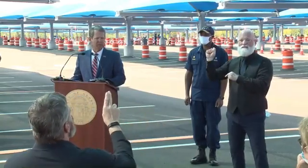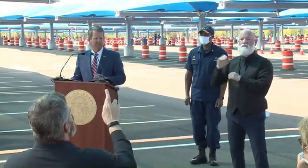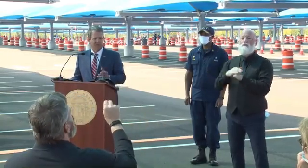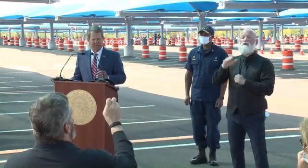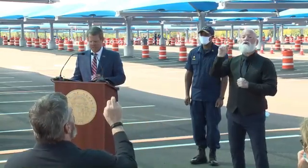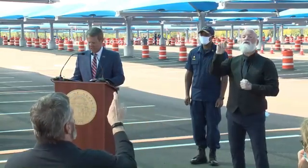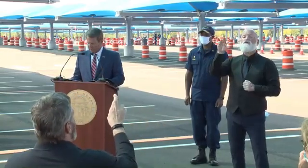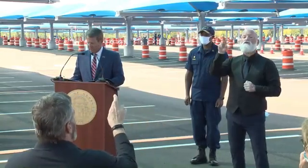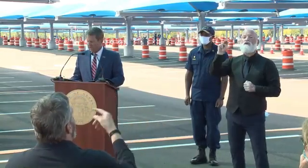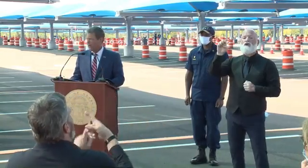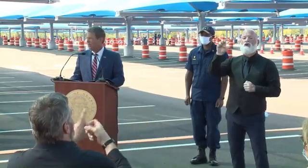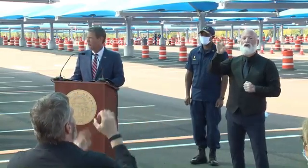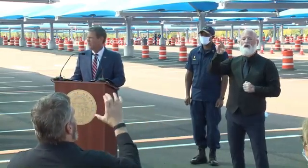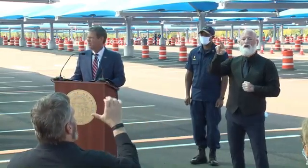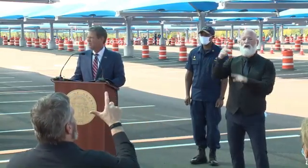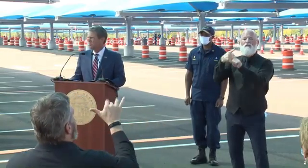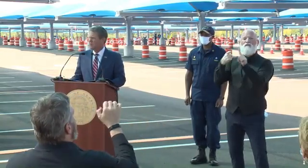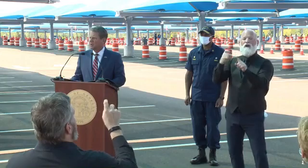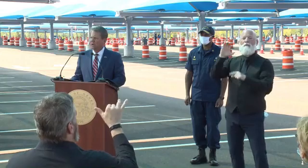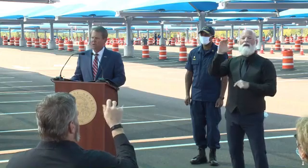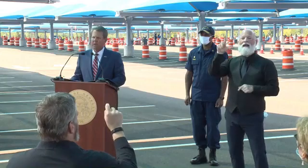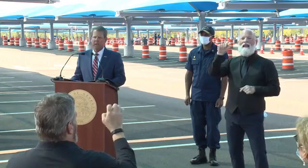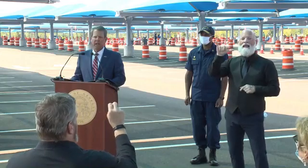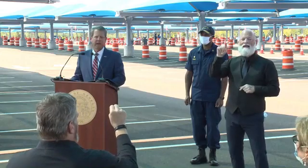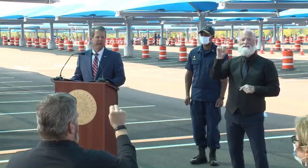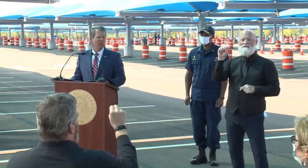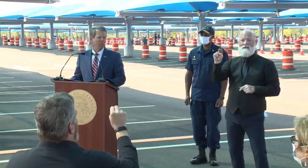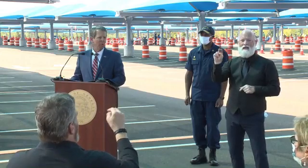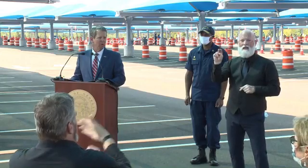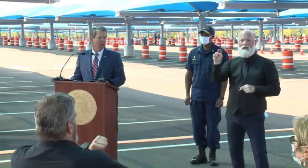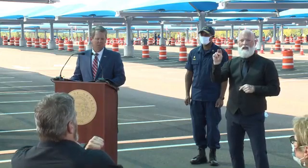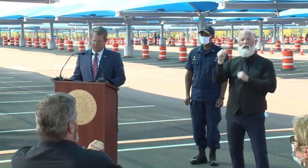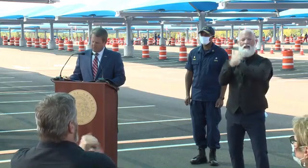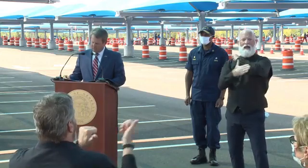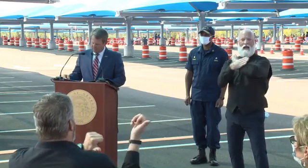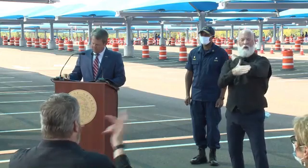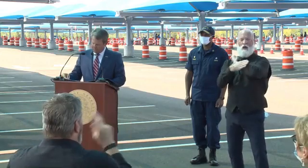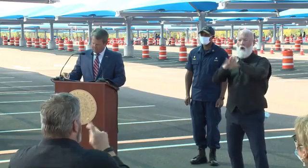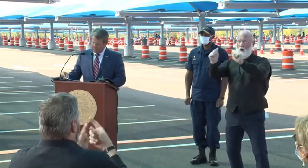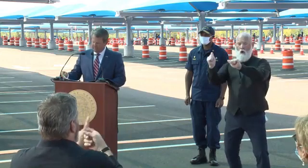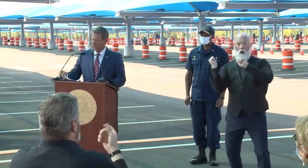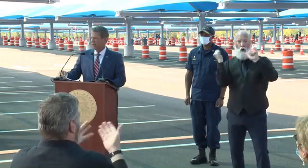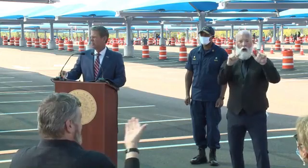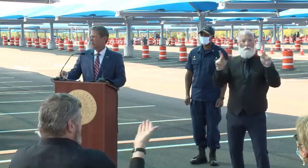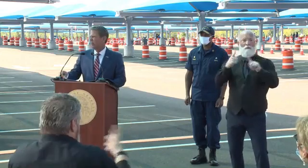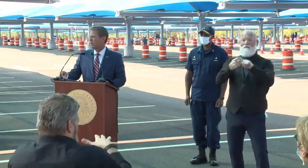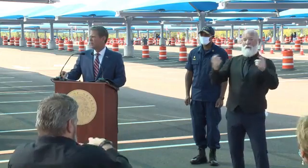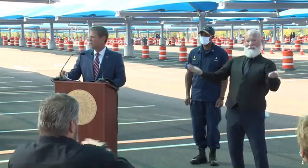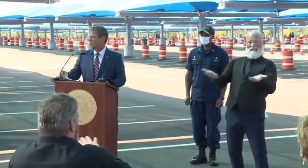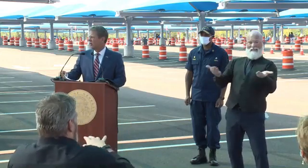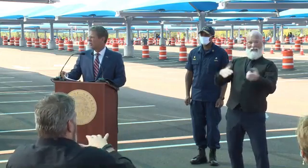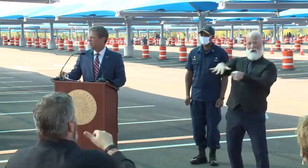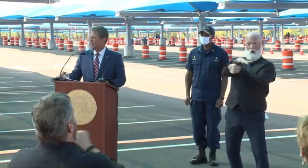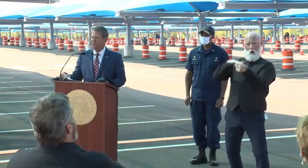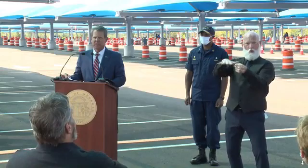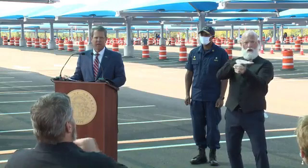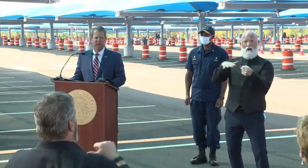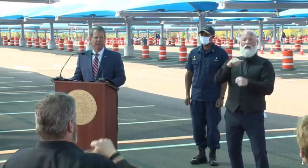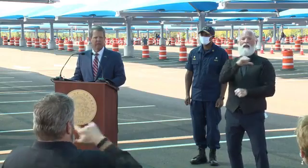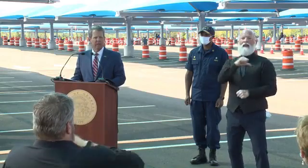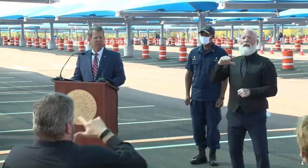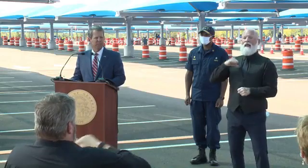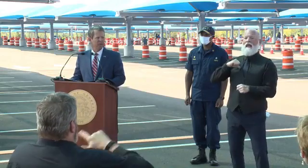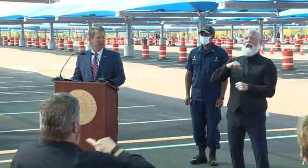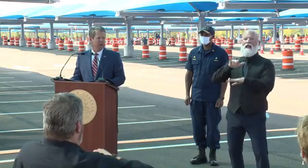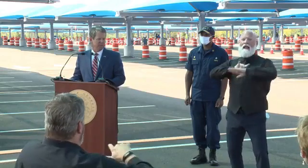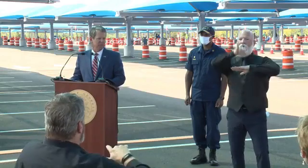want to thank John Selden and all the folks from the Atlanta airport for their commitment to what we're doing